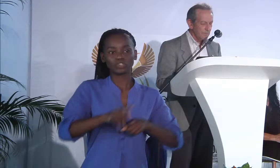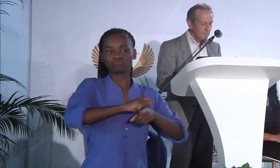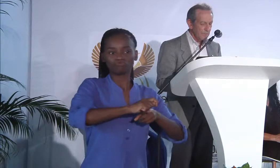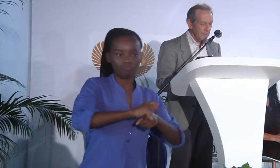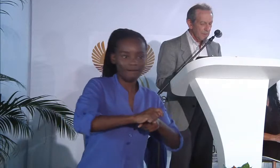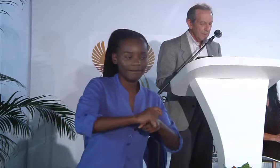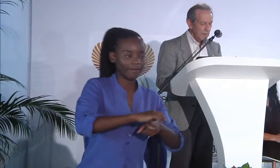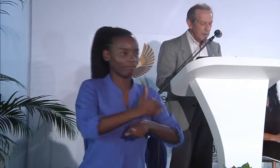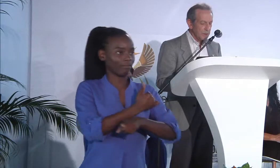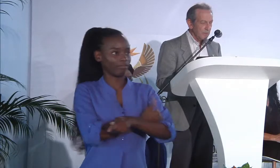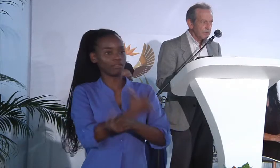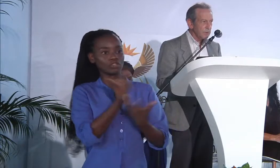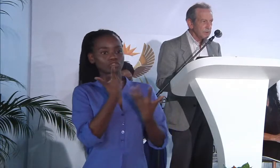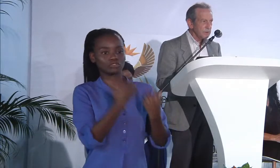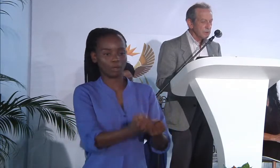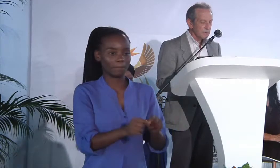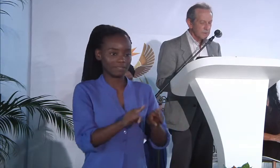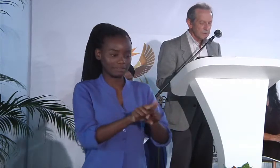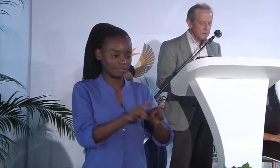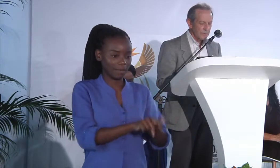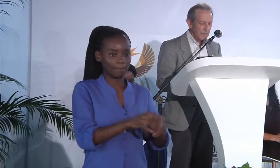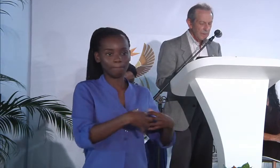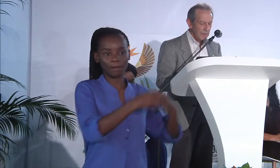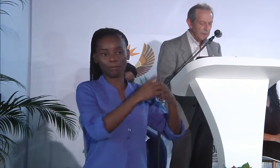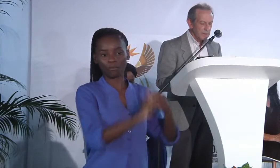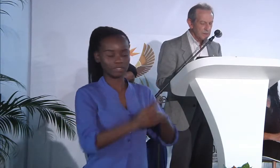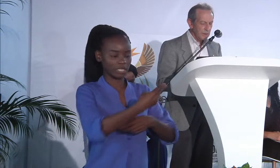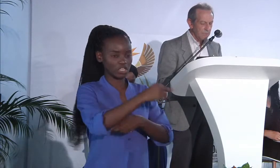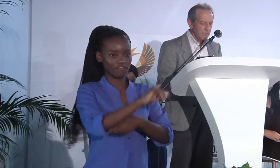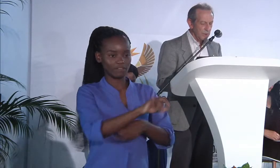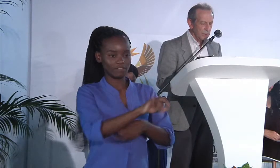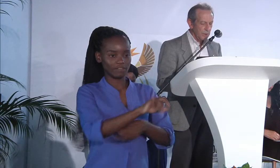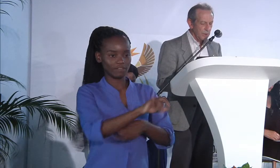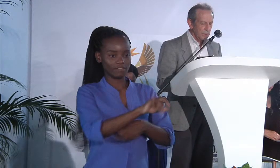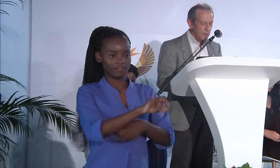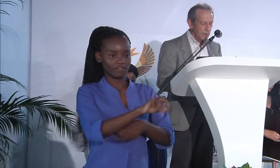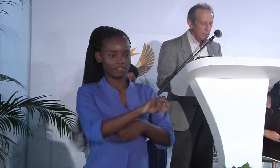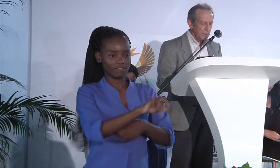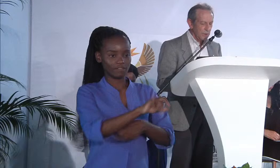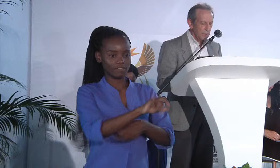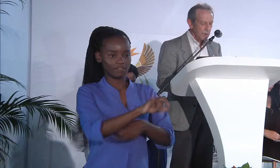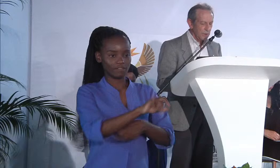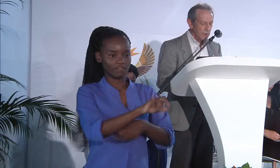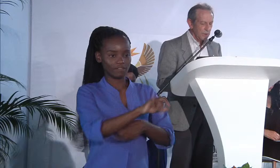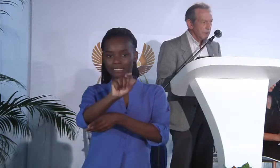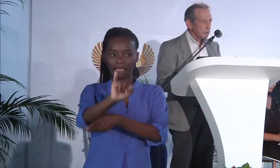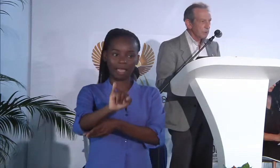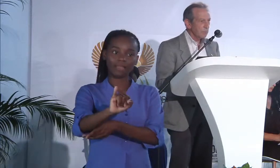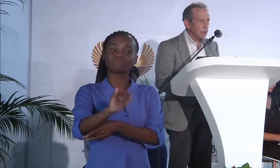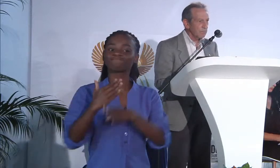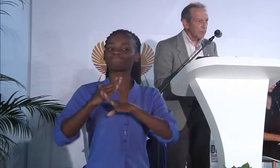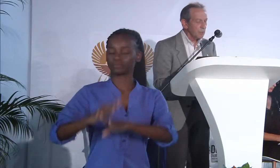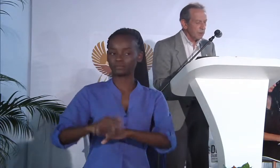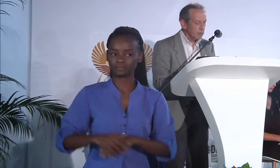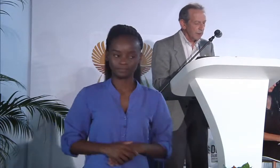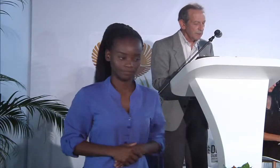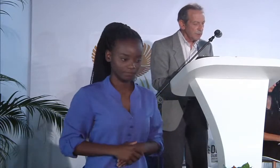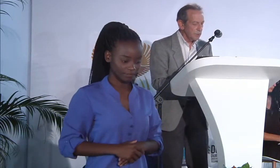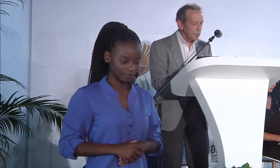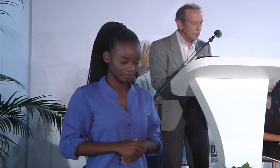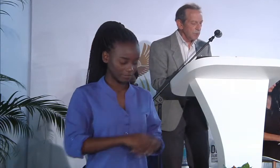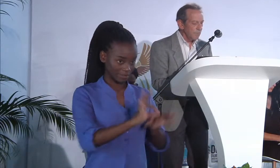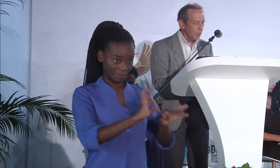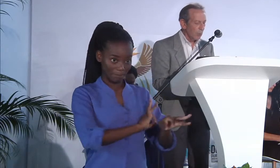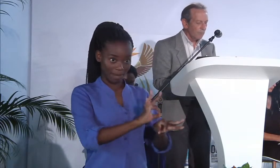therapy, HIV testing services, and STI prevention. The National Drug Master Plan 2019